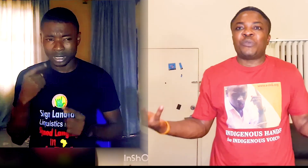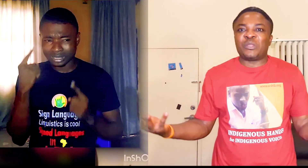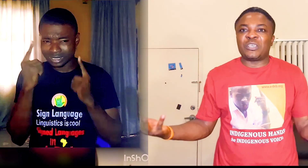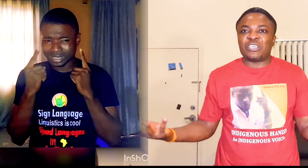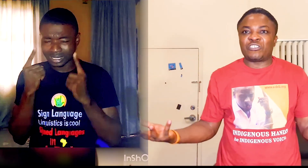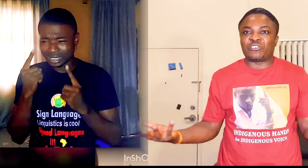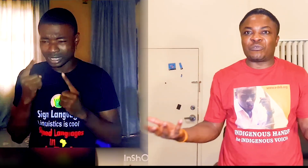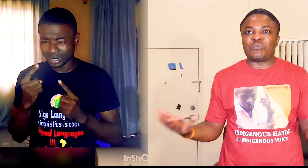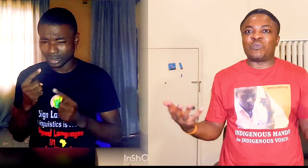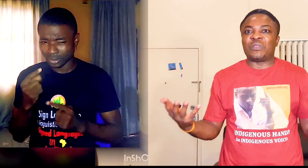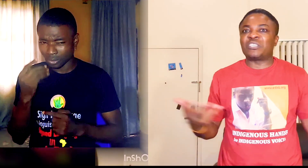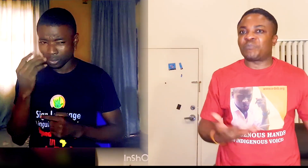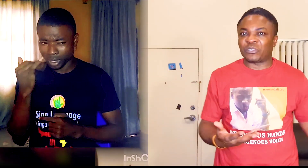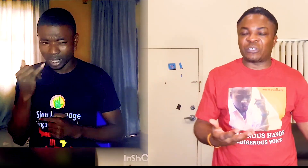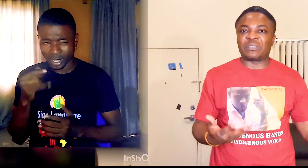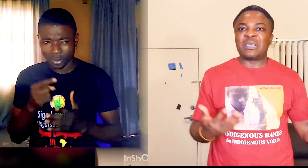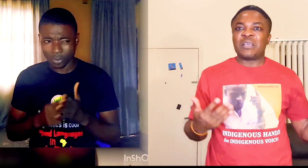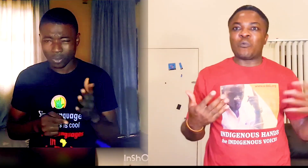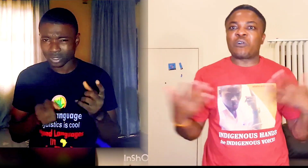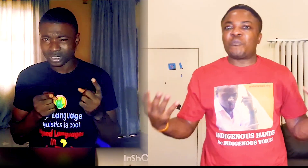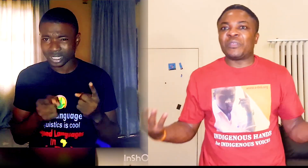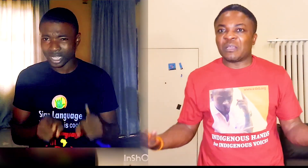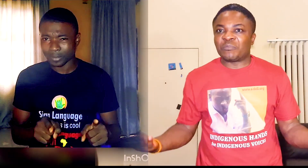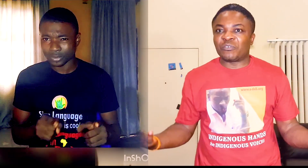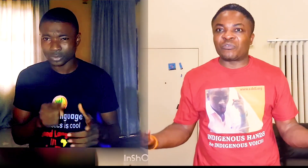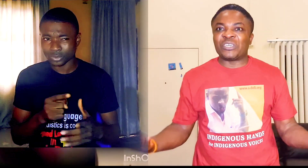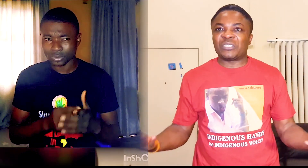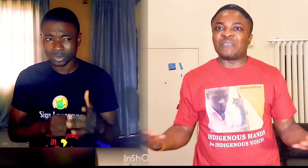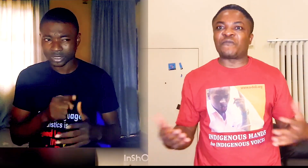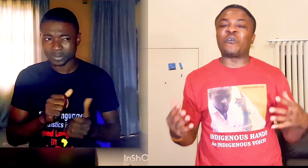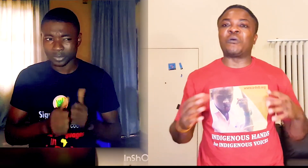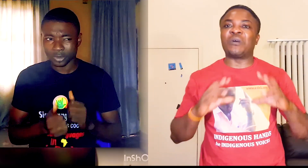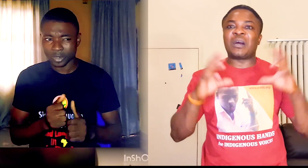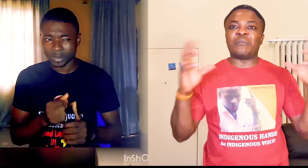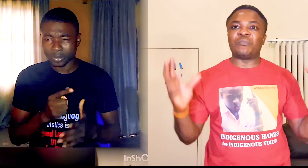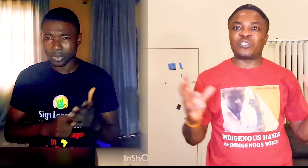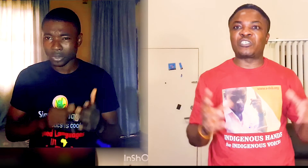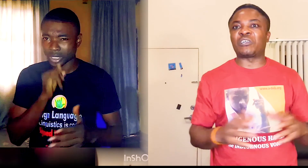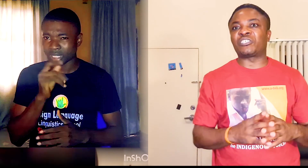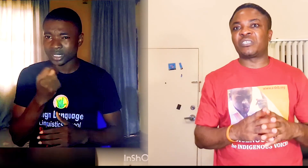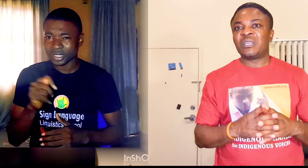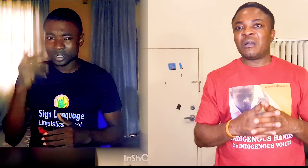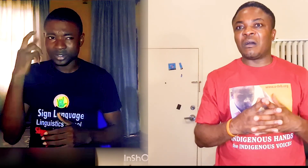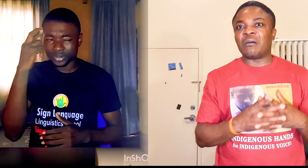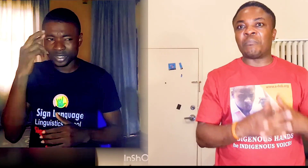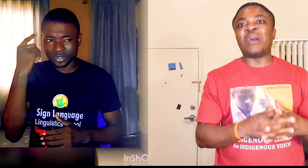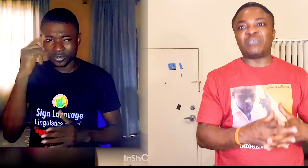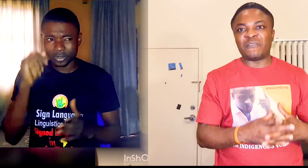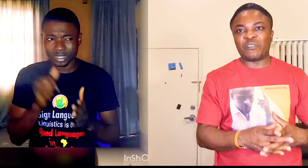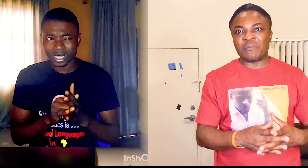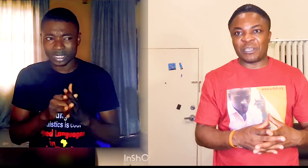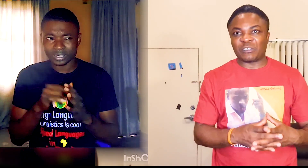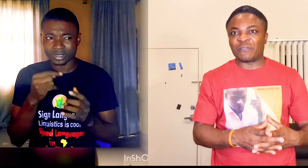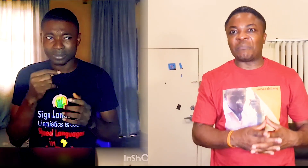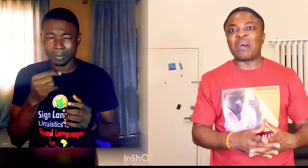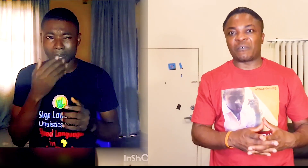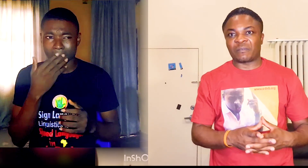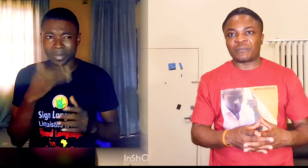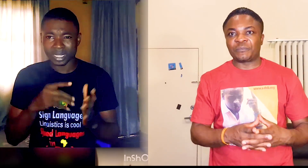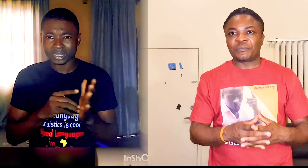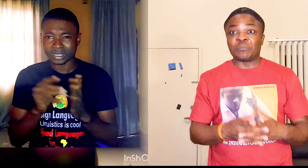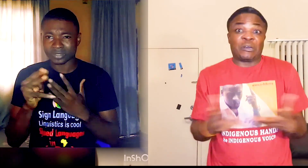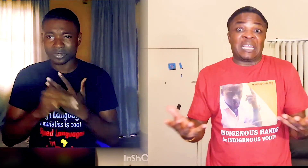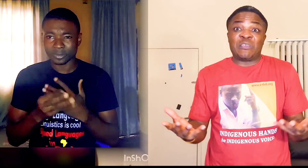what could be the issue with this person, what could be the reason for such maldevelopment of the